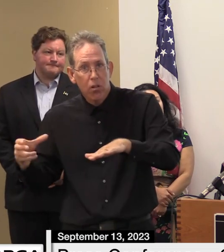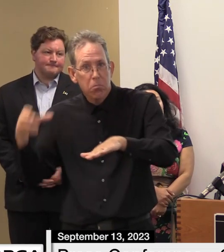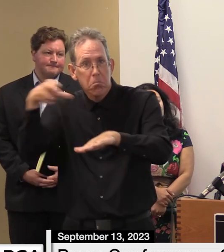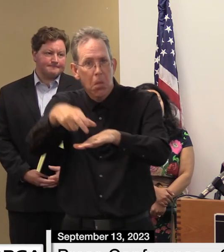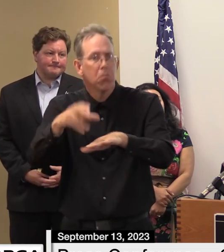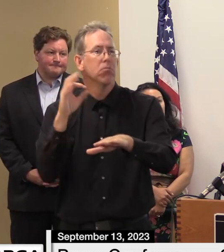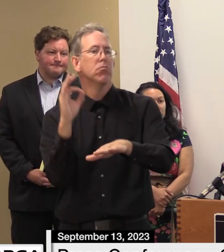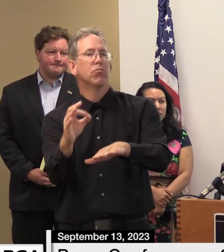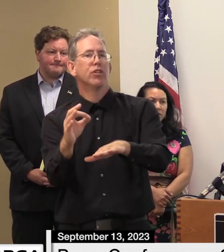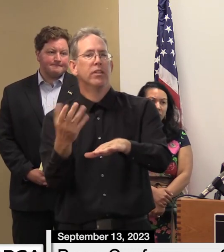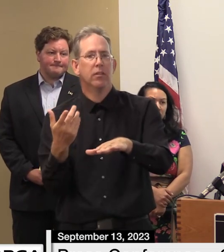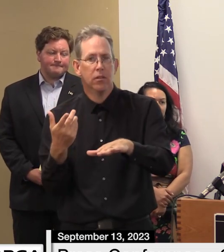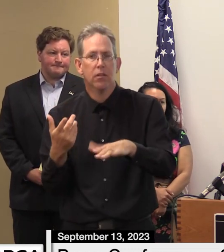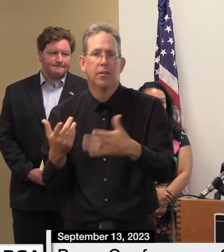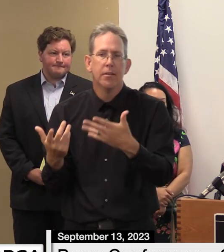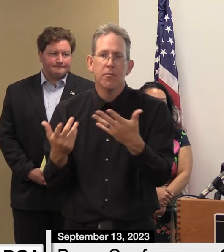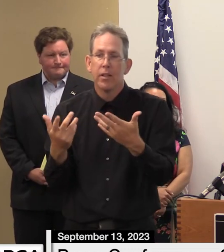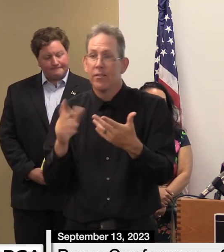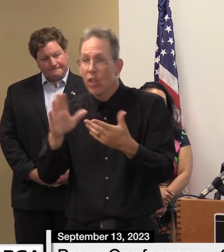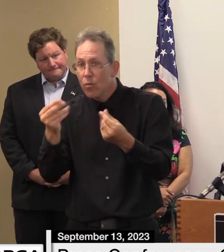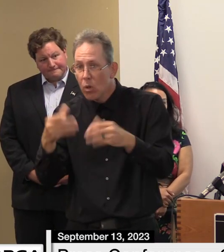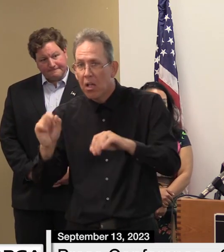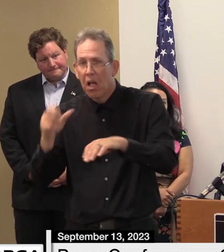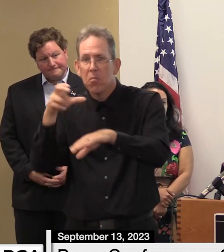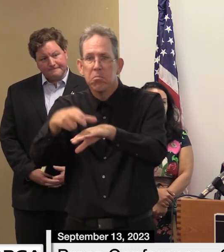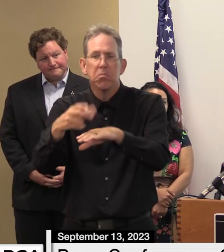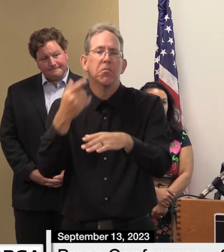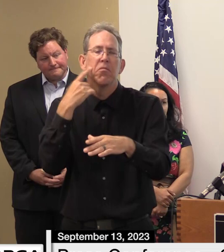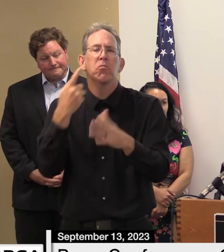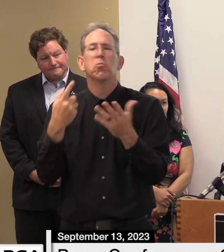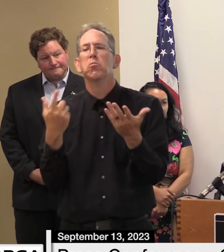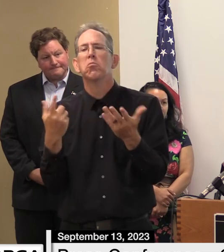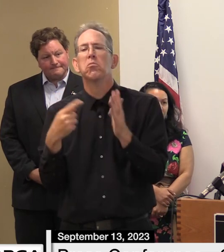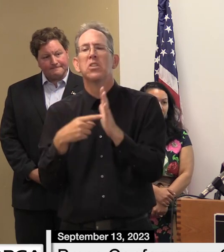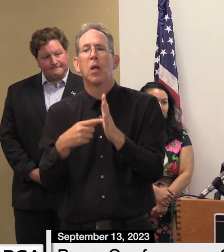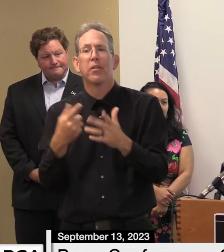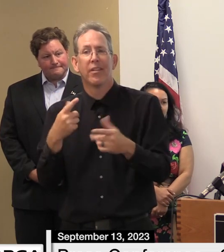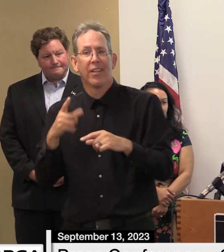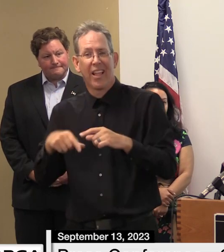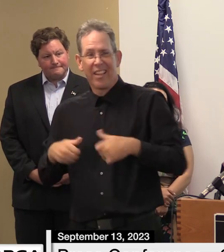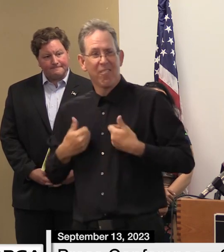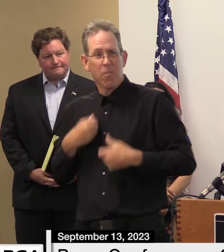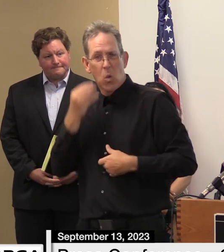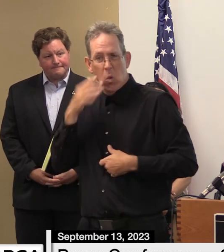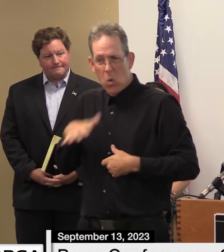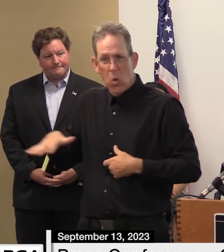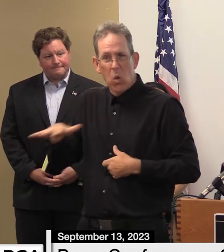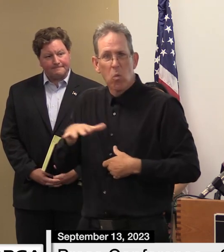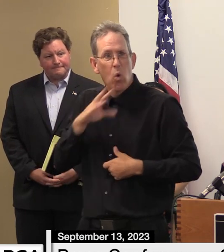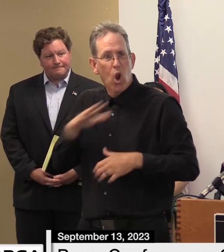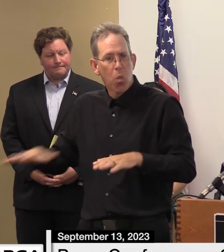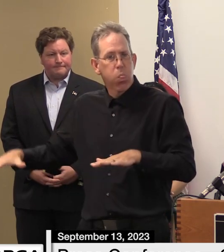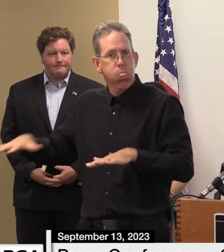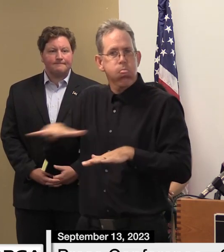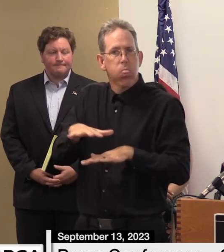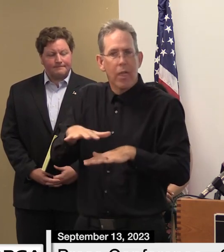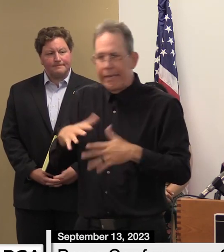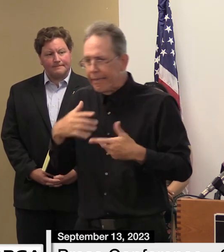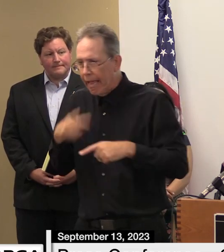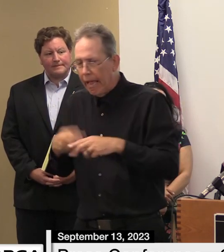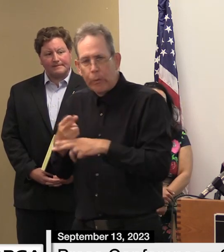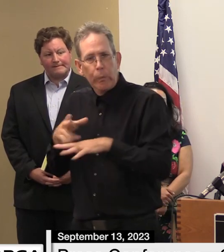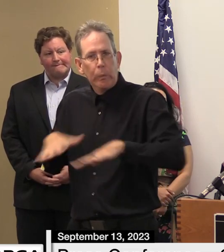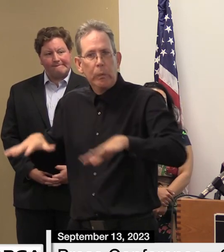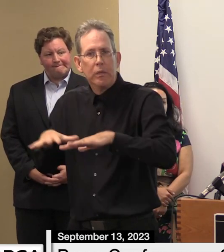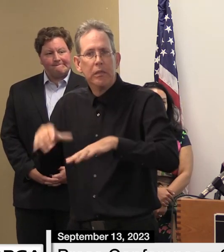So if you were displaced from your home and you're in a floodplain, that's not going to work, but your